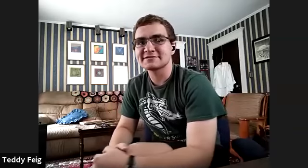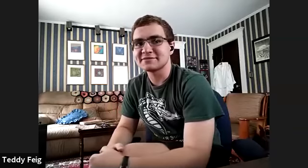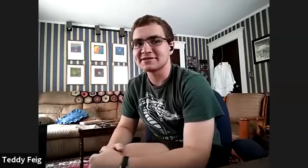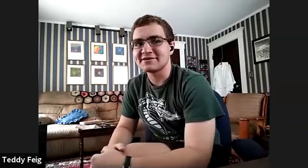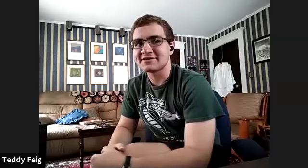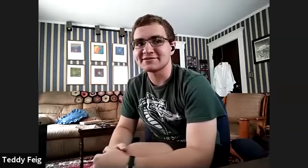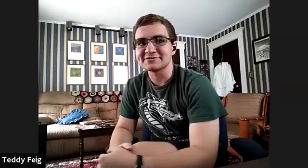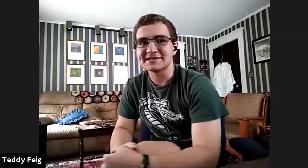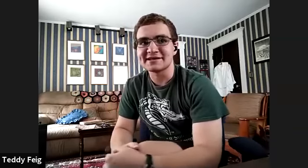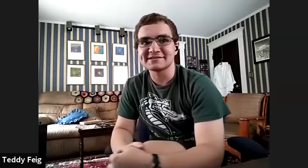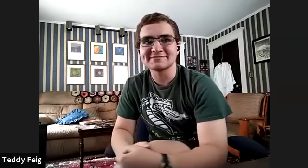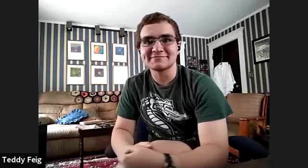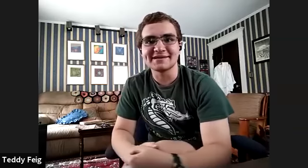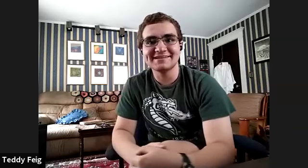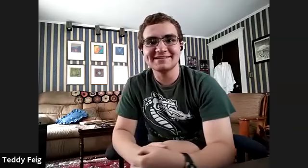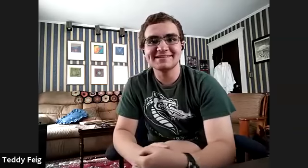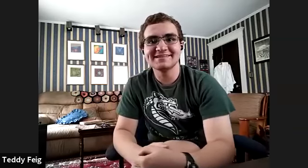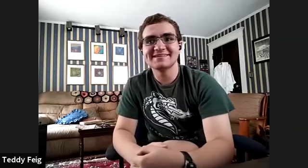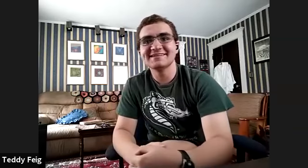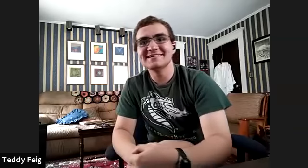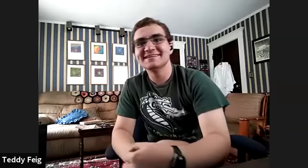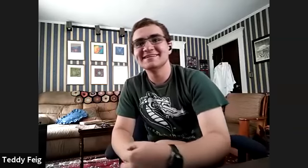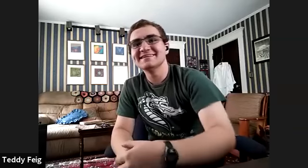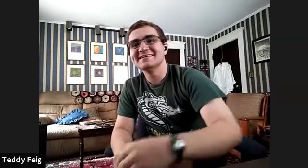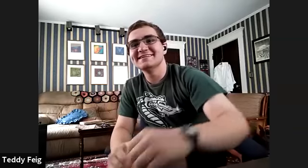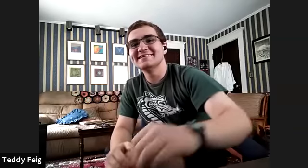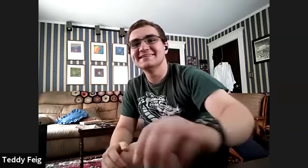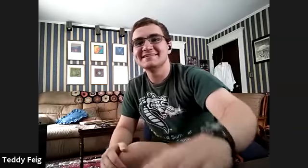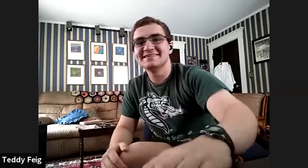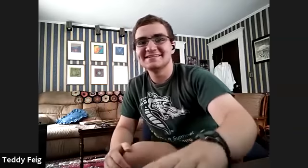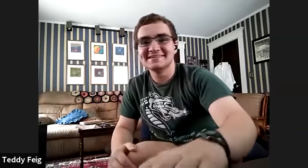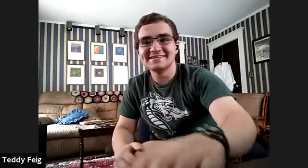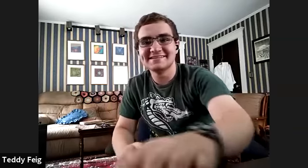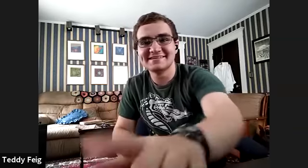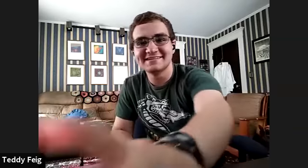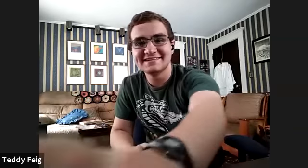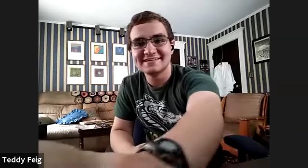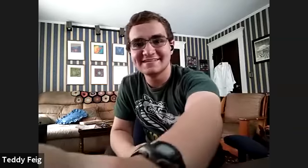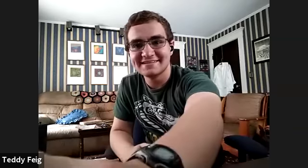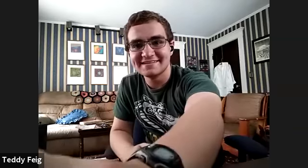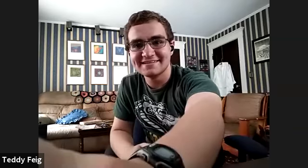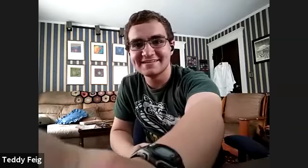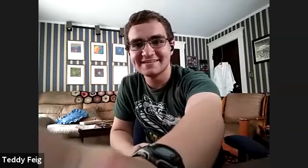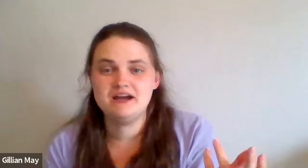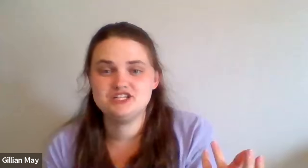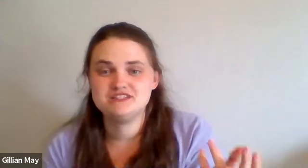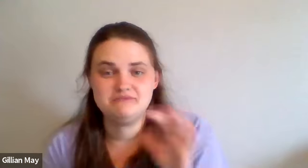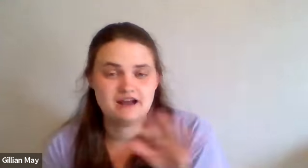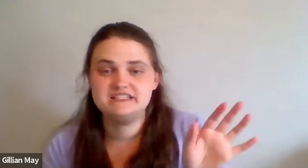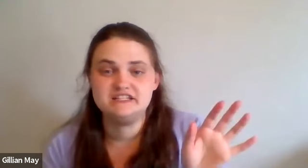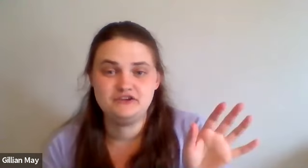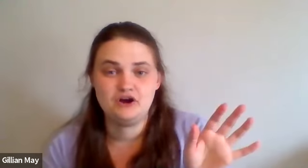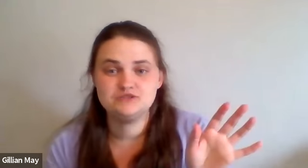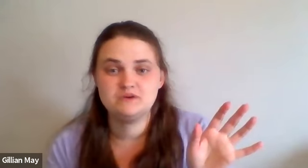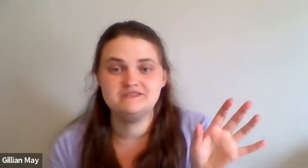or something along those lines. But Yeah. I mean, this can be just more practice of like, I mean, obviously I don't mind just like practicing if y'all just want to